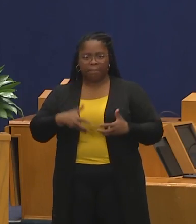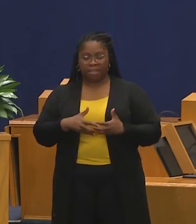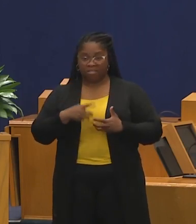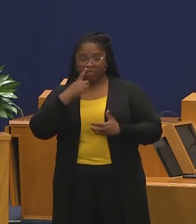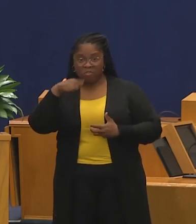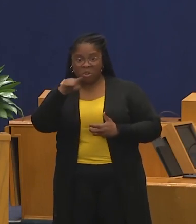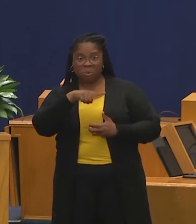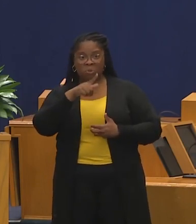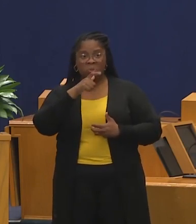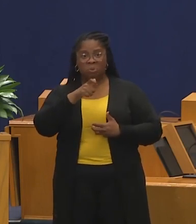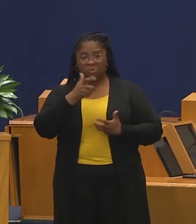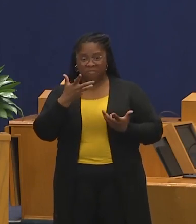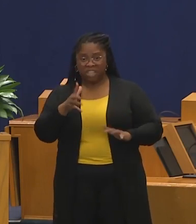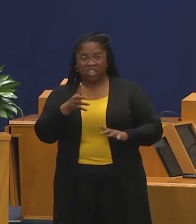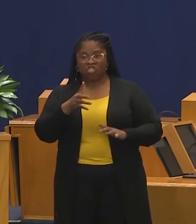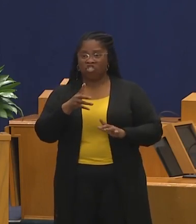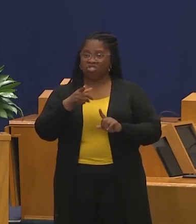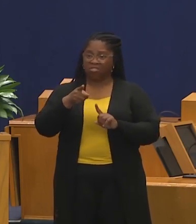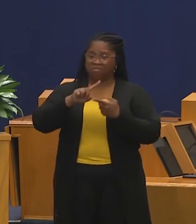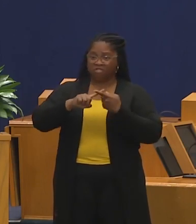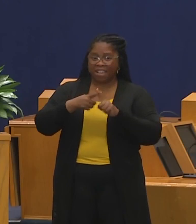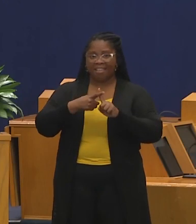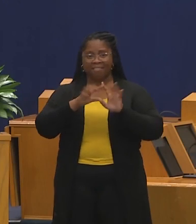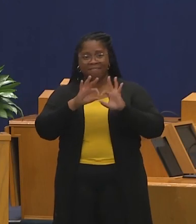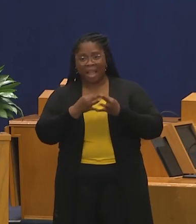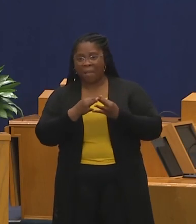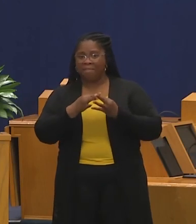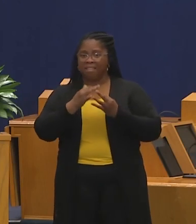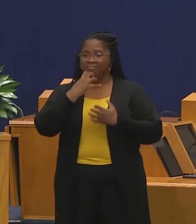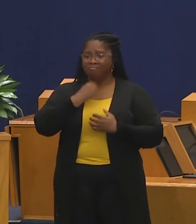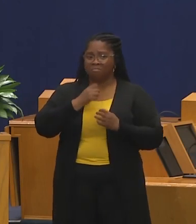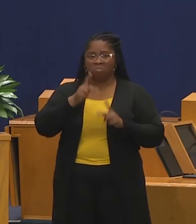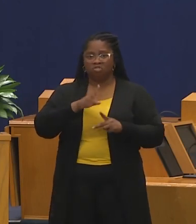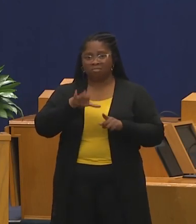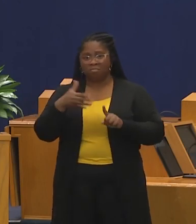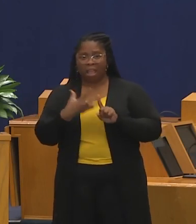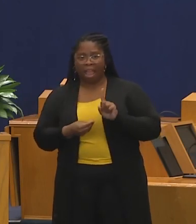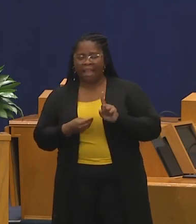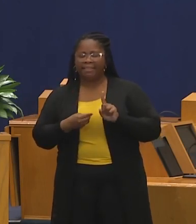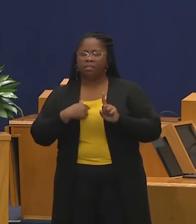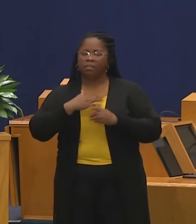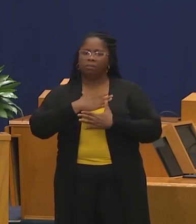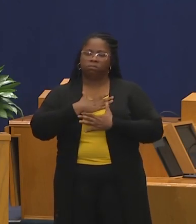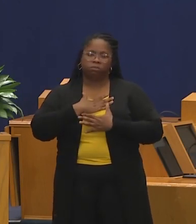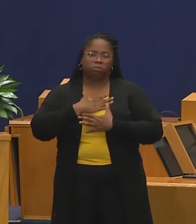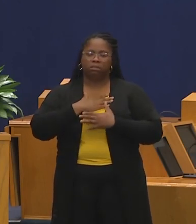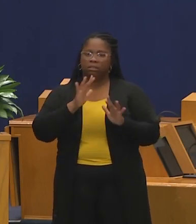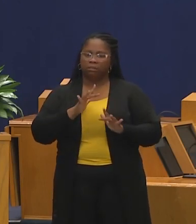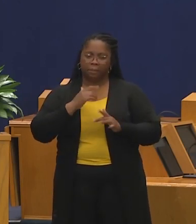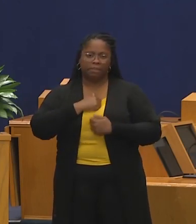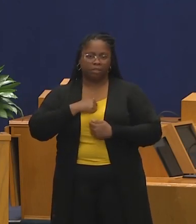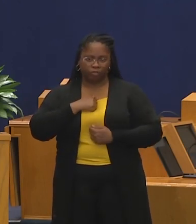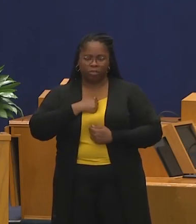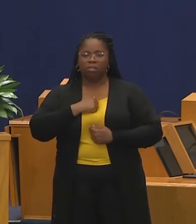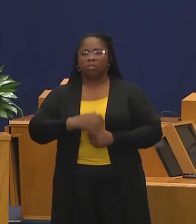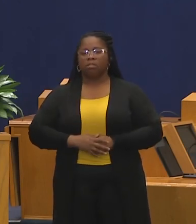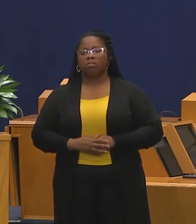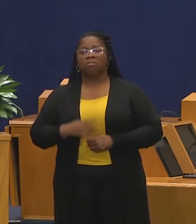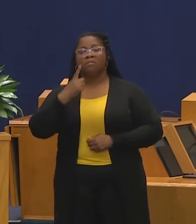of life of a loved one or a friend, I extend my deepest sympathies. For many others, this